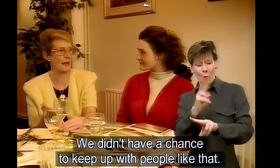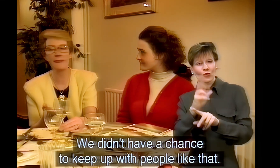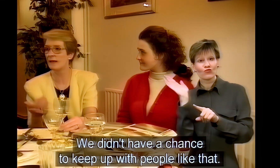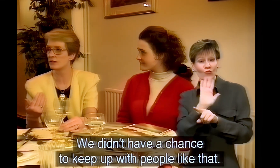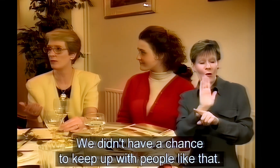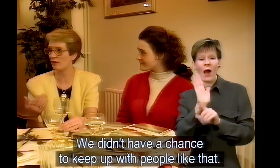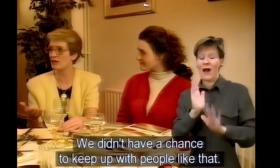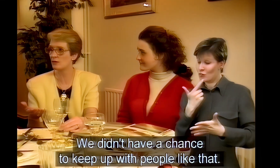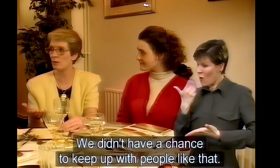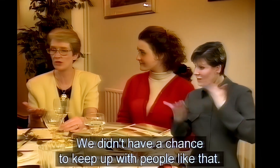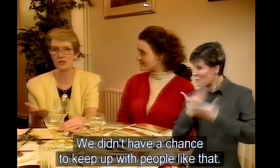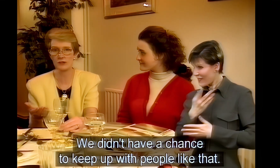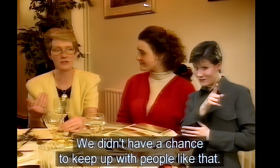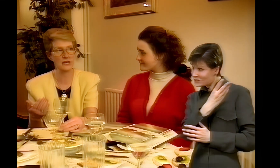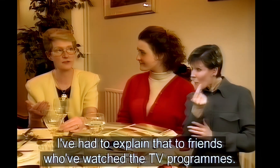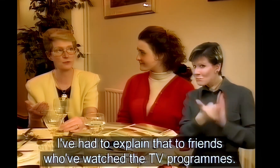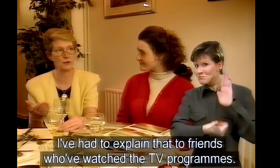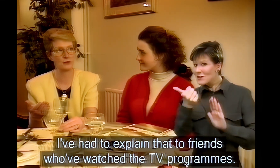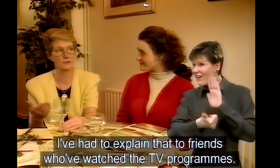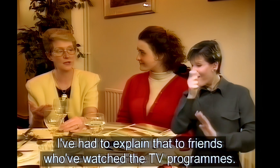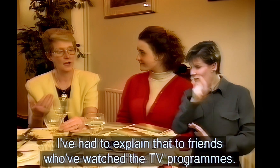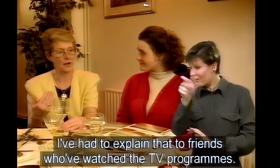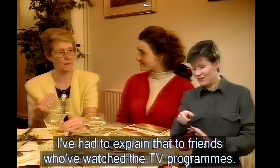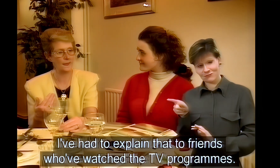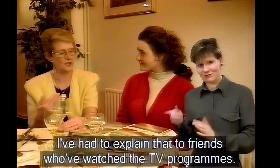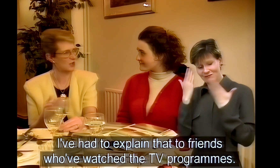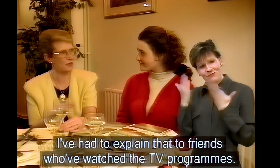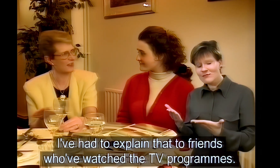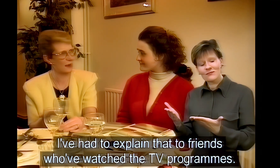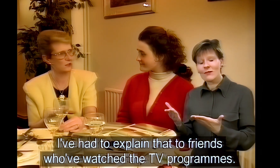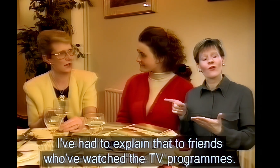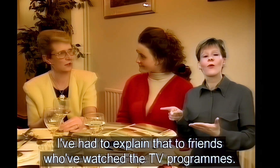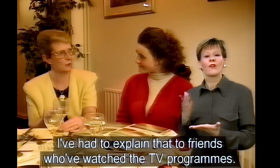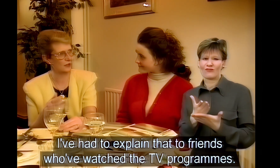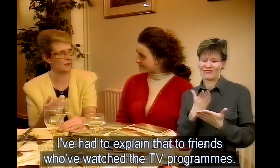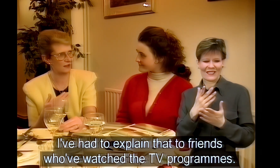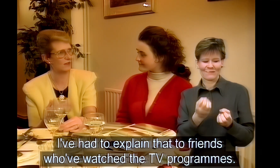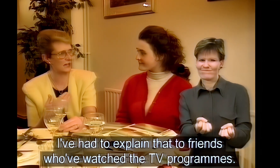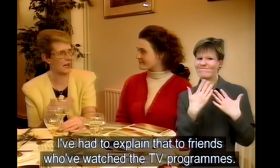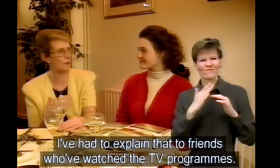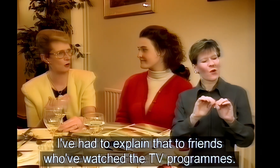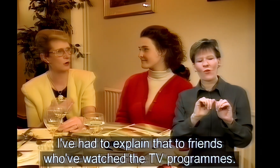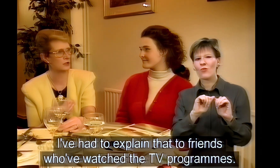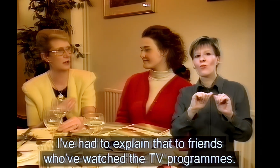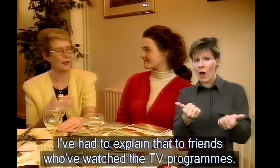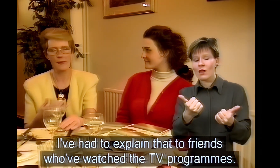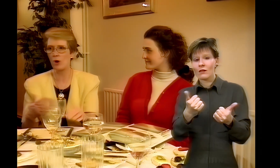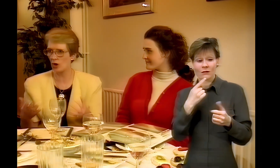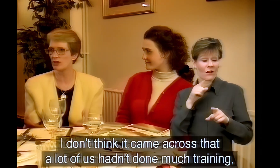that to my friends who've been watching the television programmes. So I don't think that was handled well. I don't think it really came across that there were a lot of